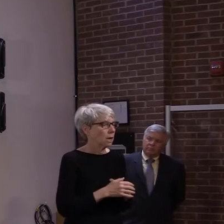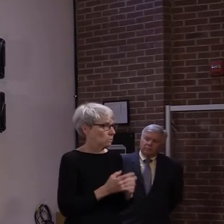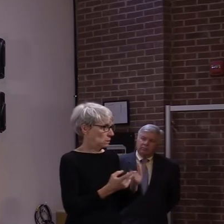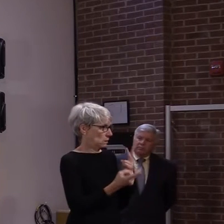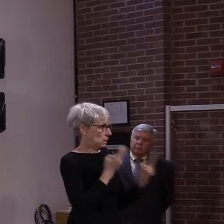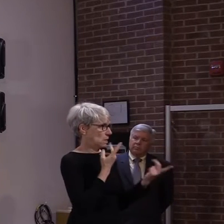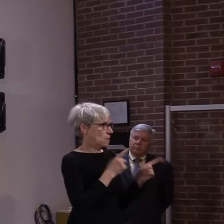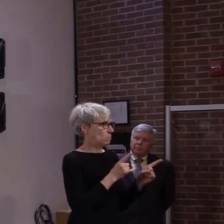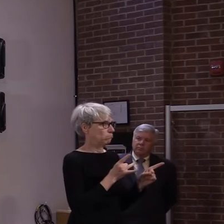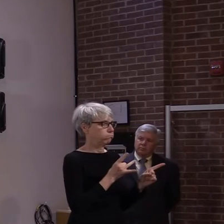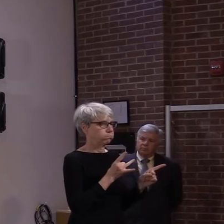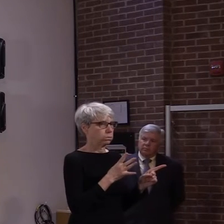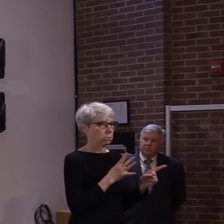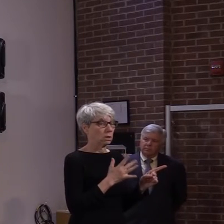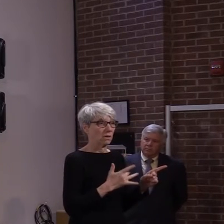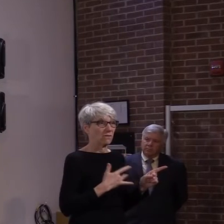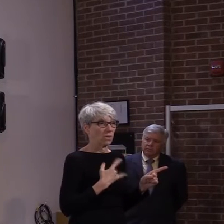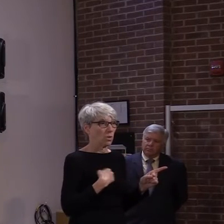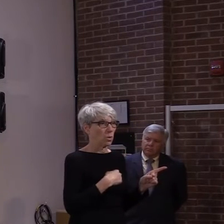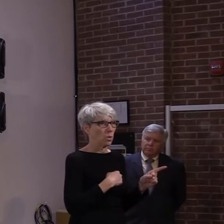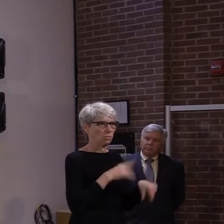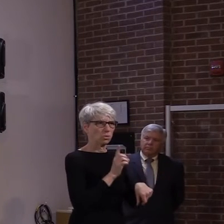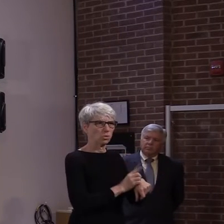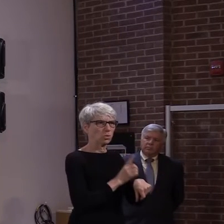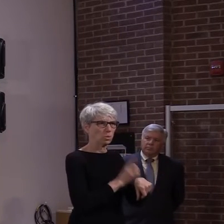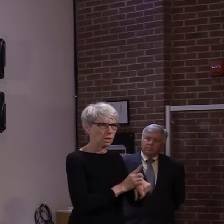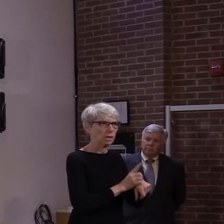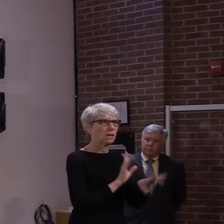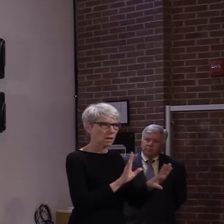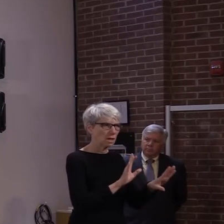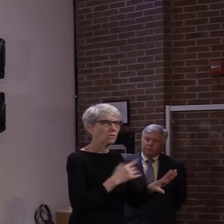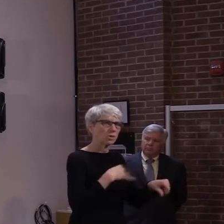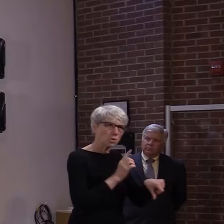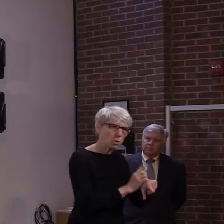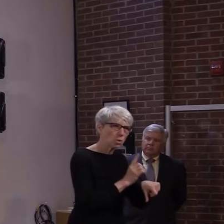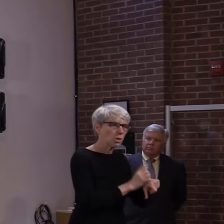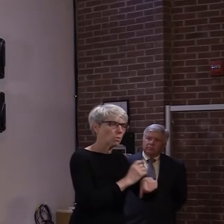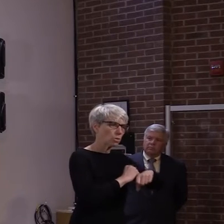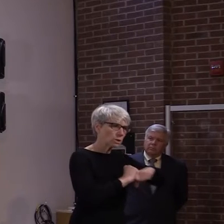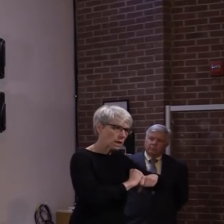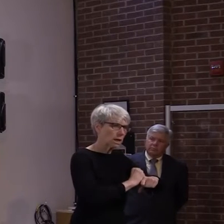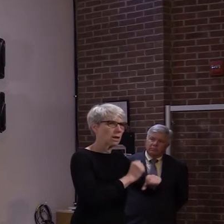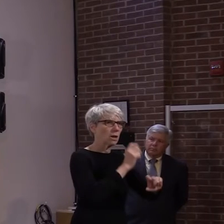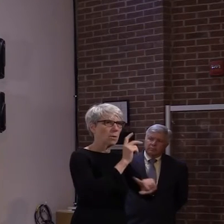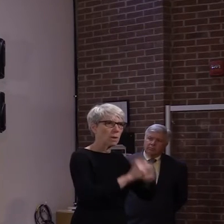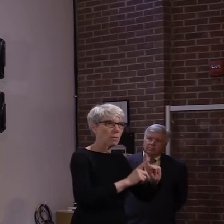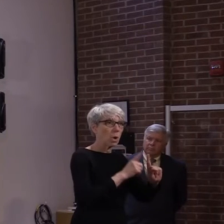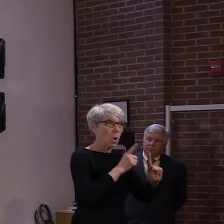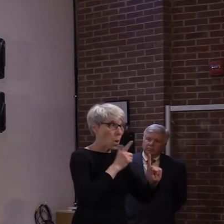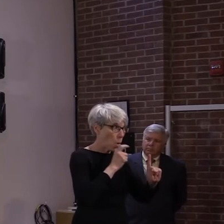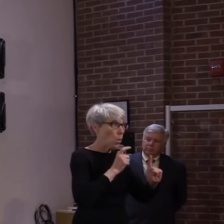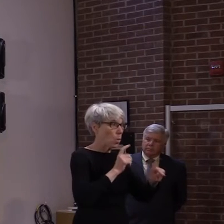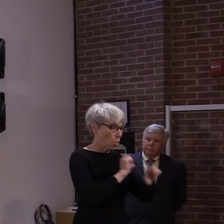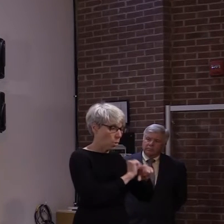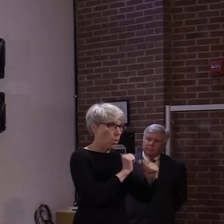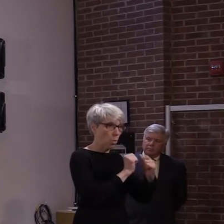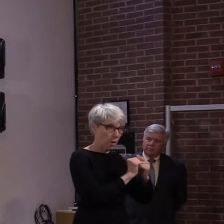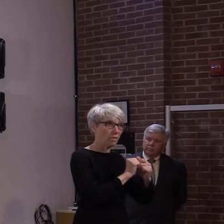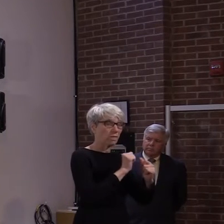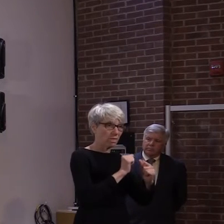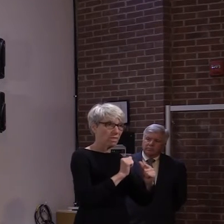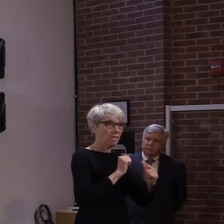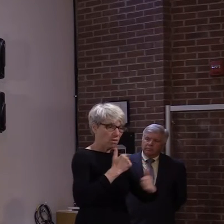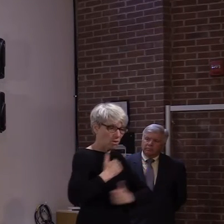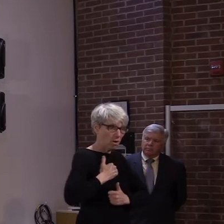I think we have a moral obligation to make sure that we protect those who helped protect us for those